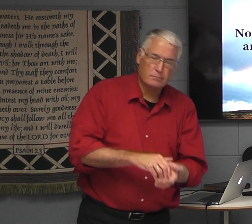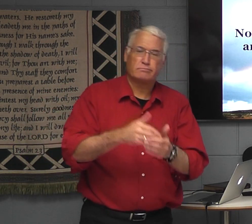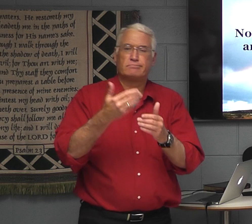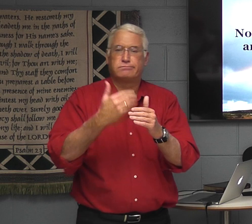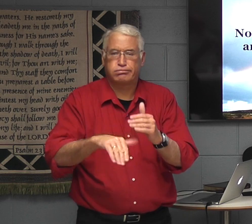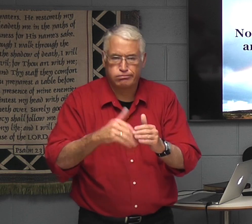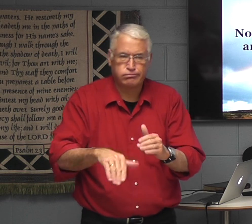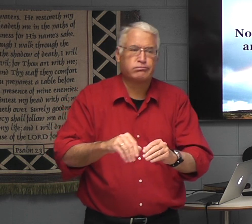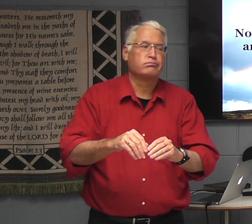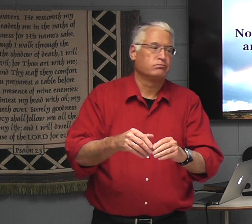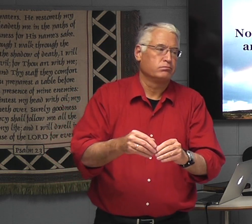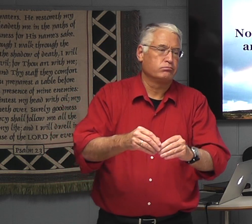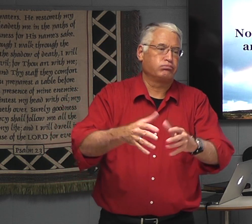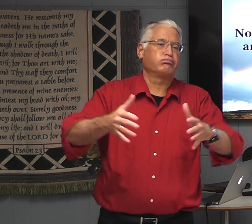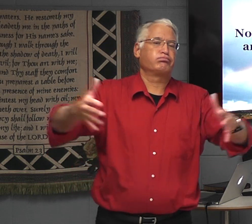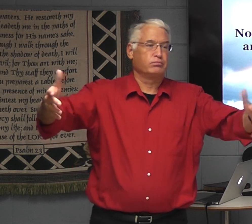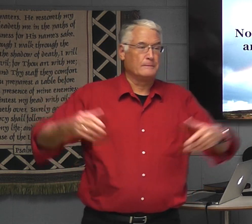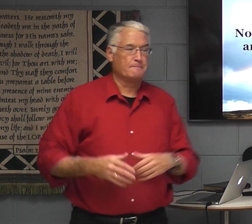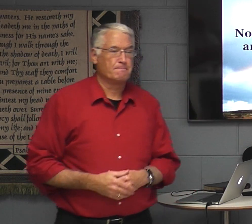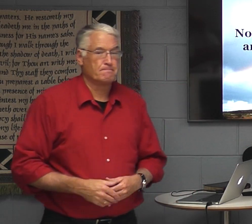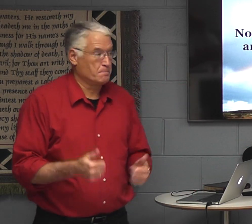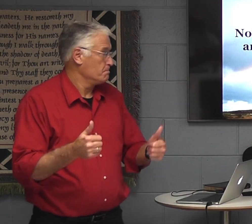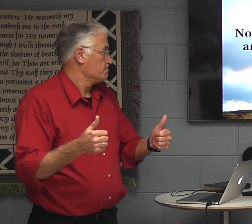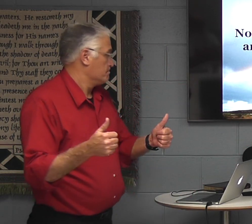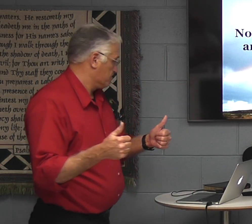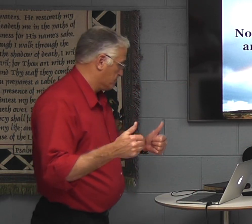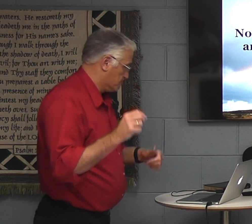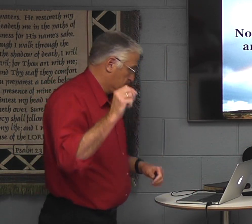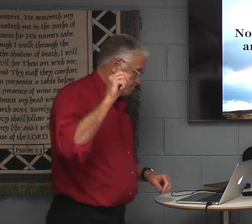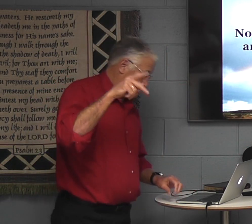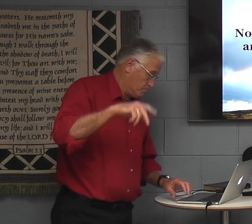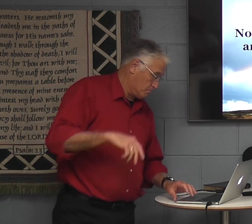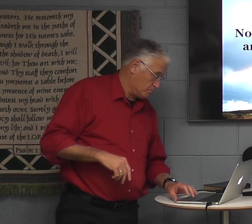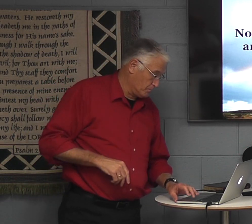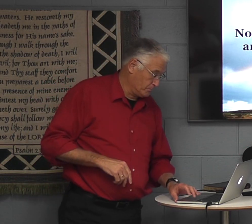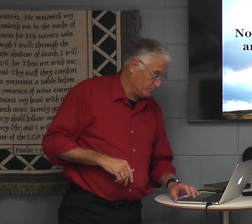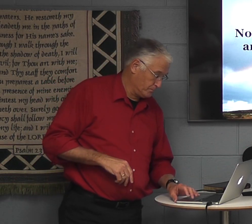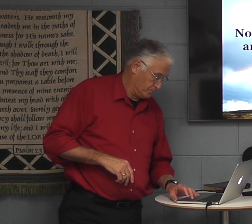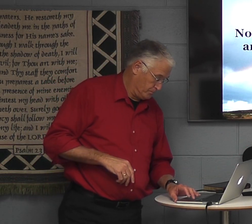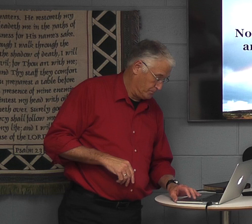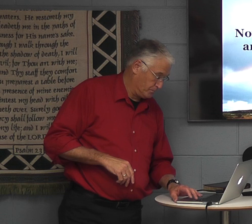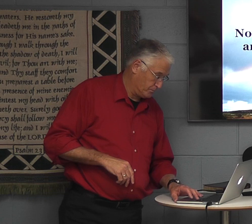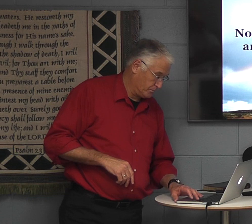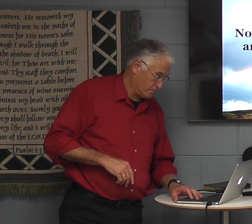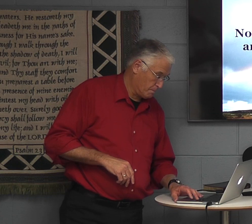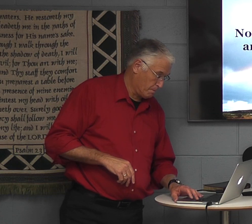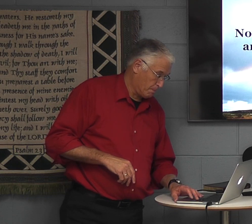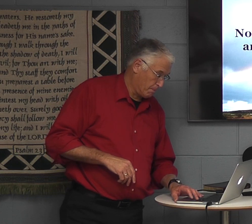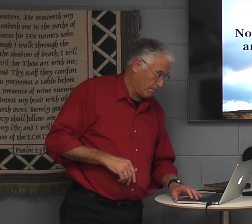meaning that they have to start again to multiply and spread around the earth.